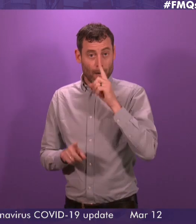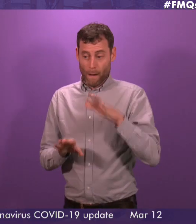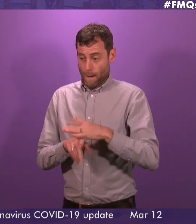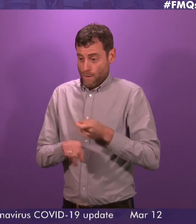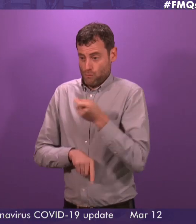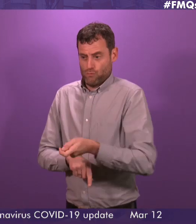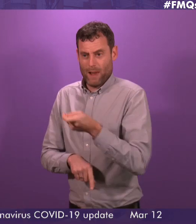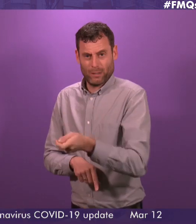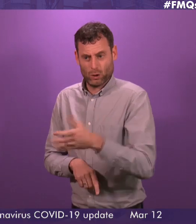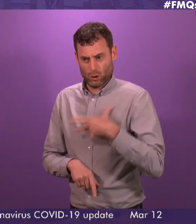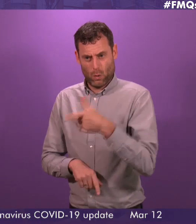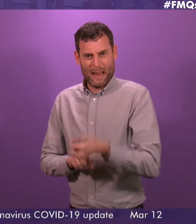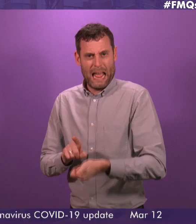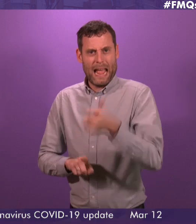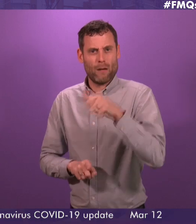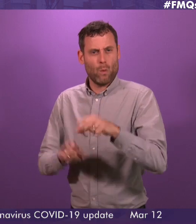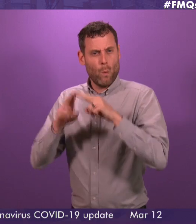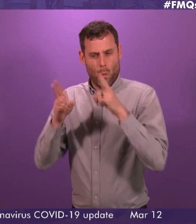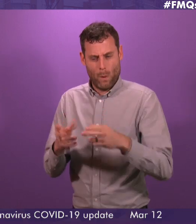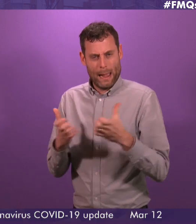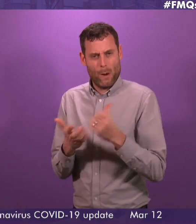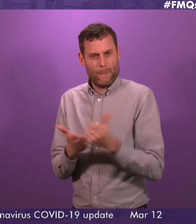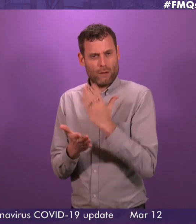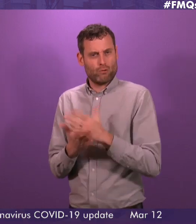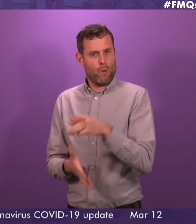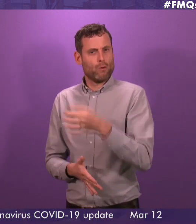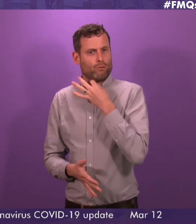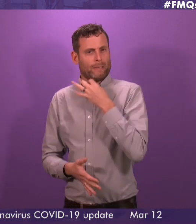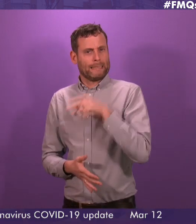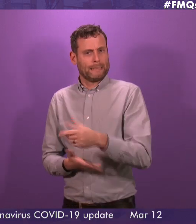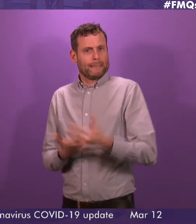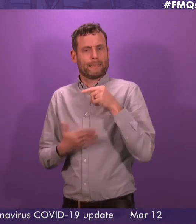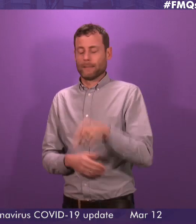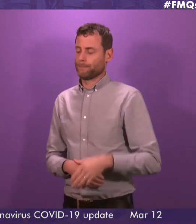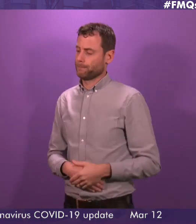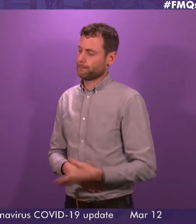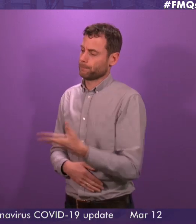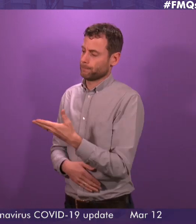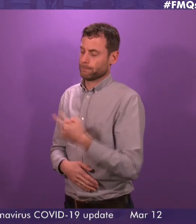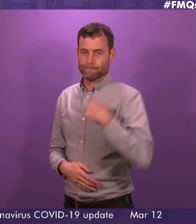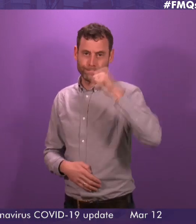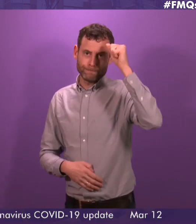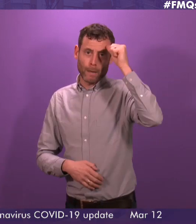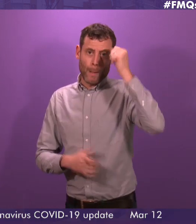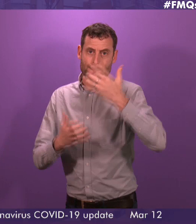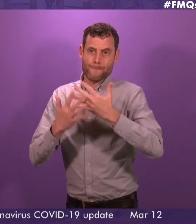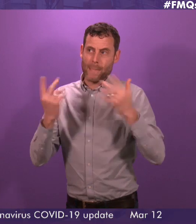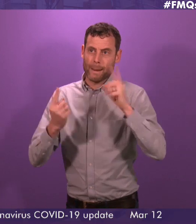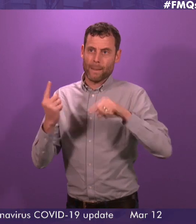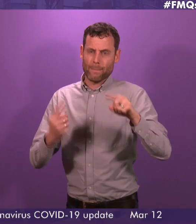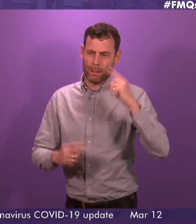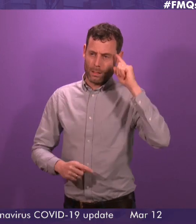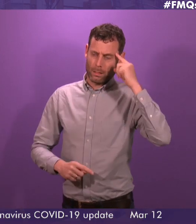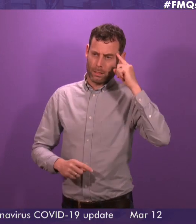I'm grateful to Ms Johnson for what is a very important question and will be a matter of worry to many people I know based